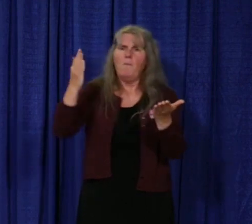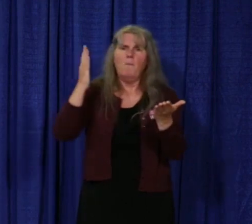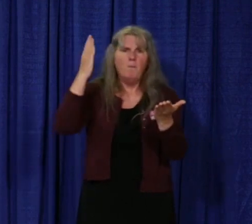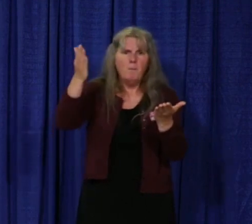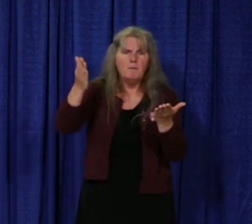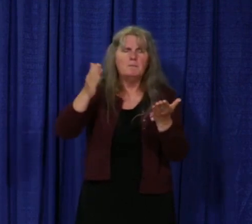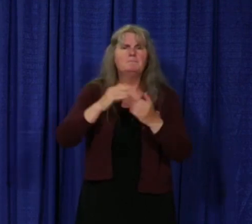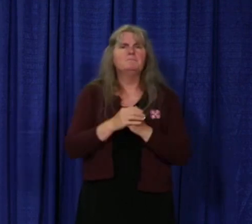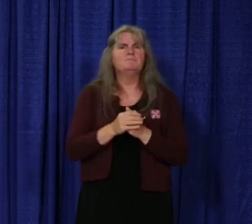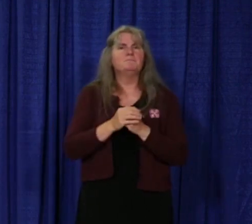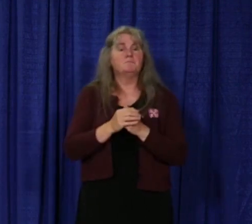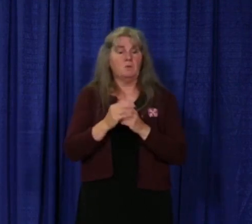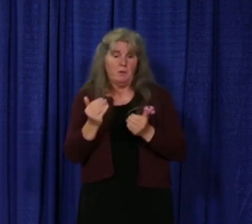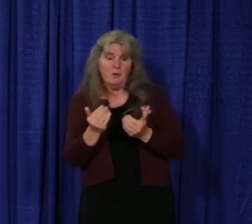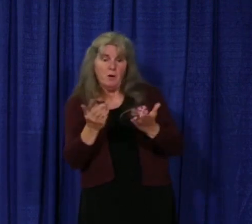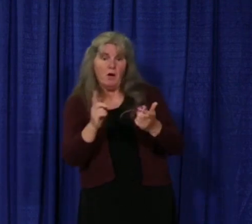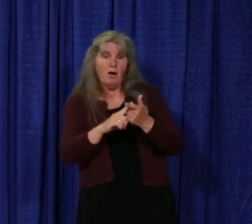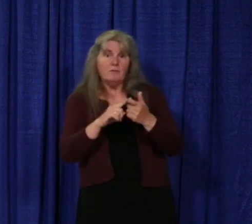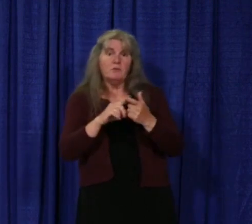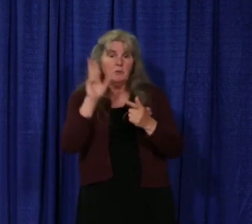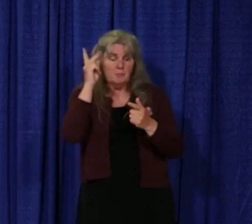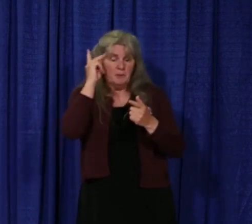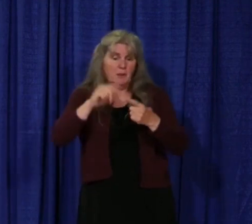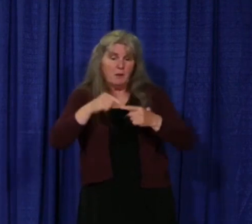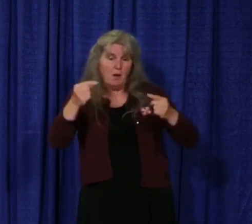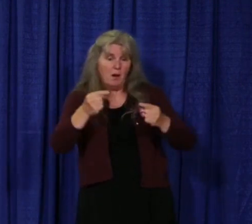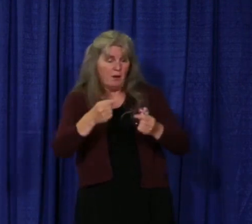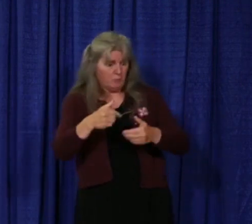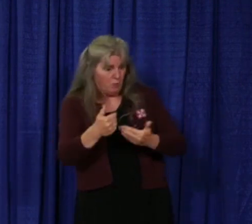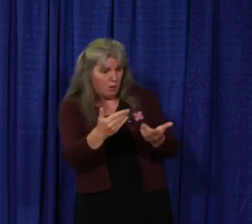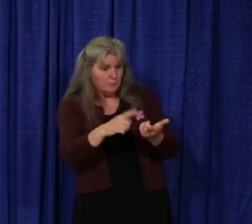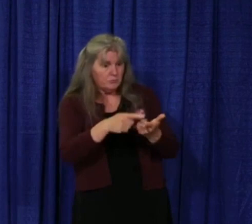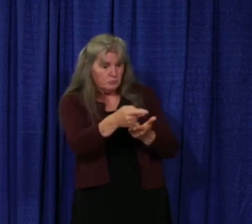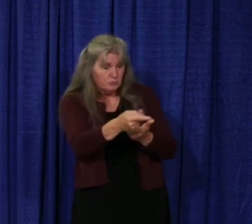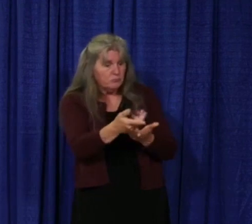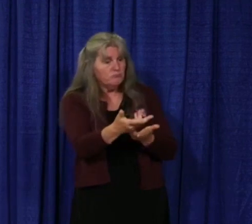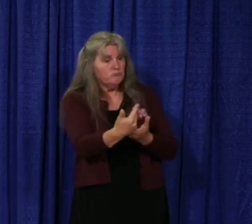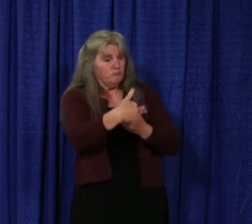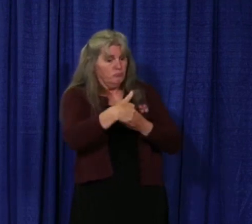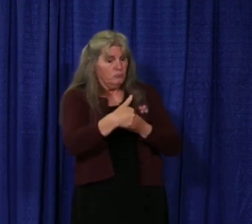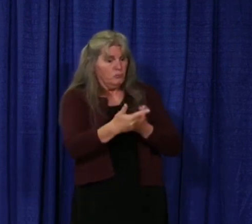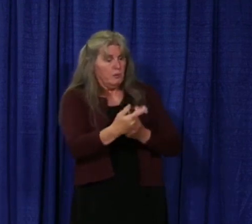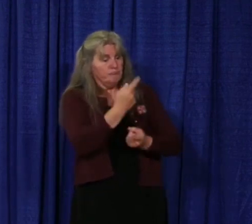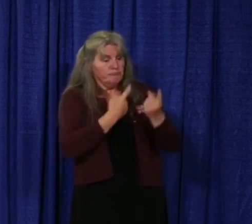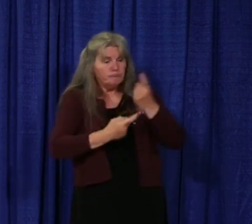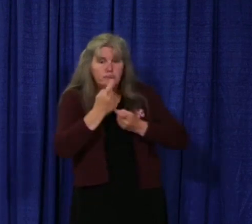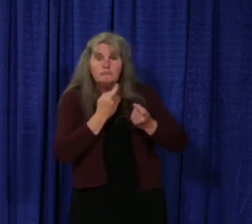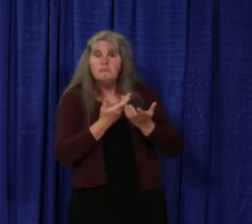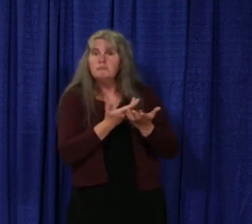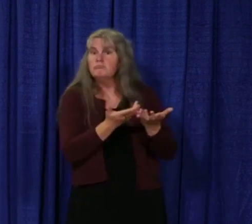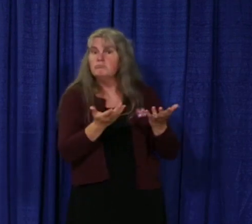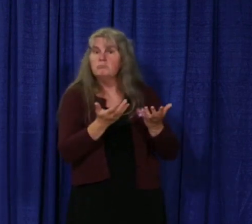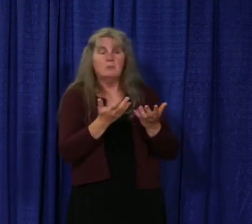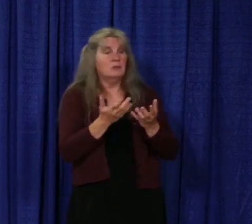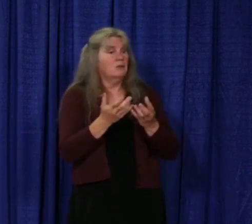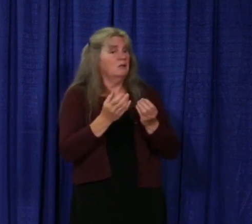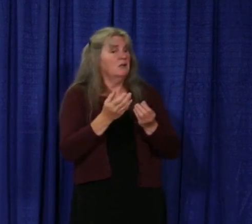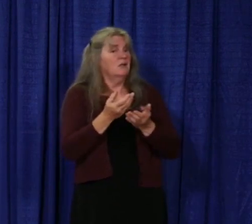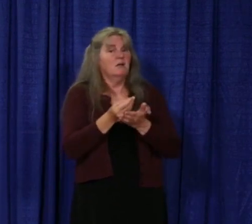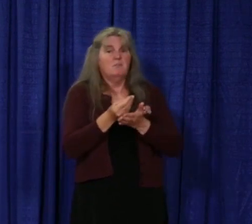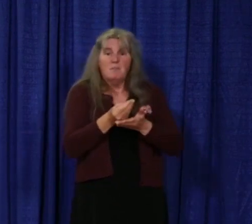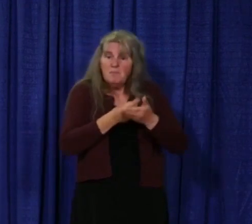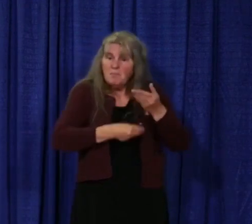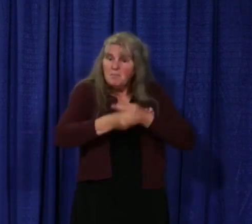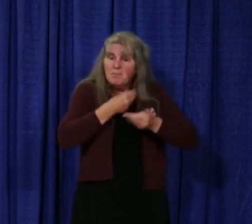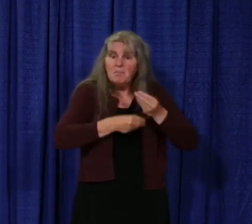Again, we've made offers to the opposition to come in and to ask questions, supplementary budget, main